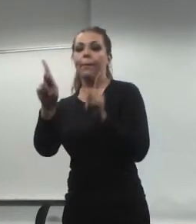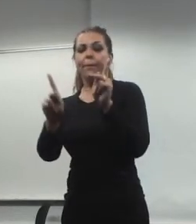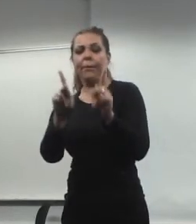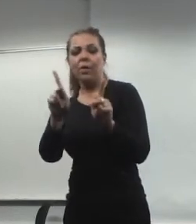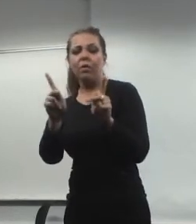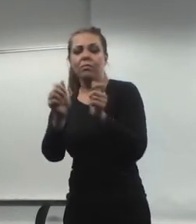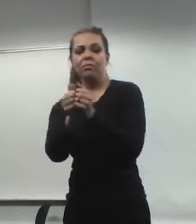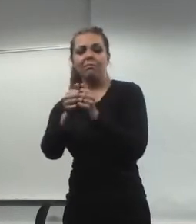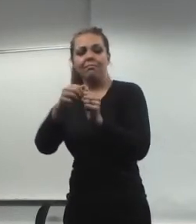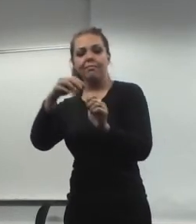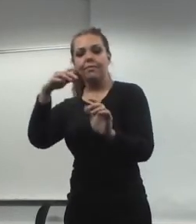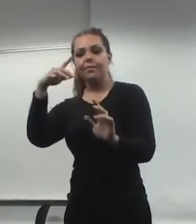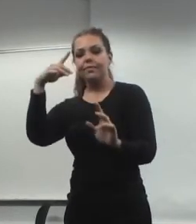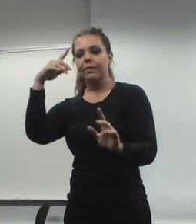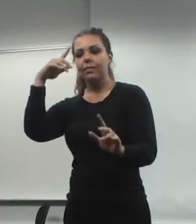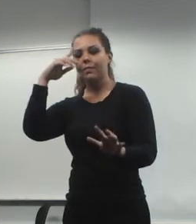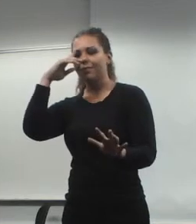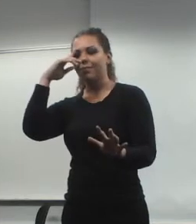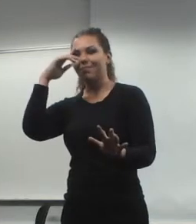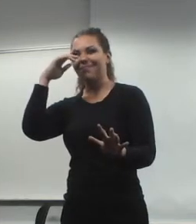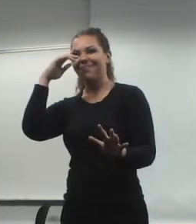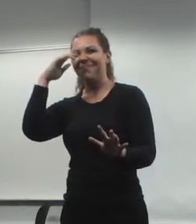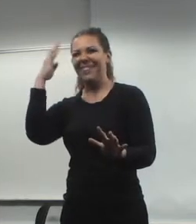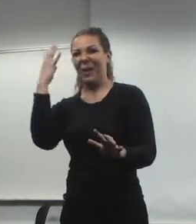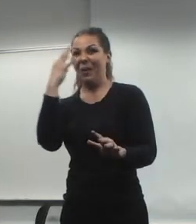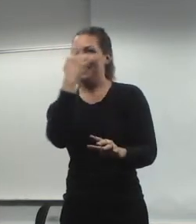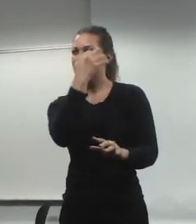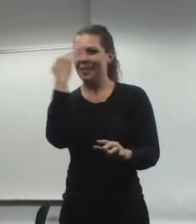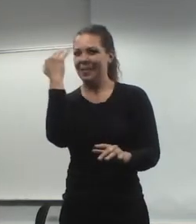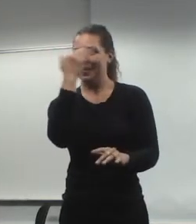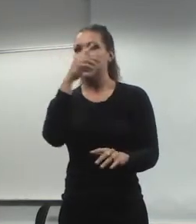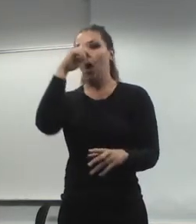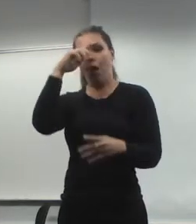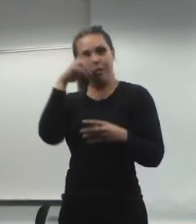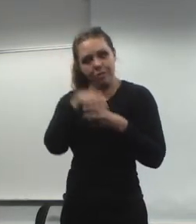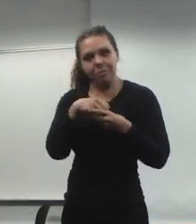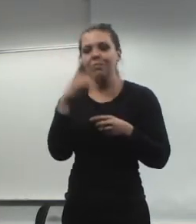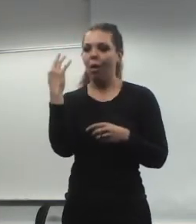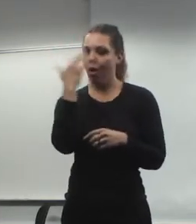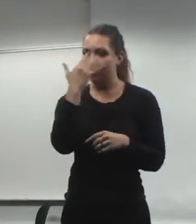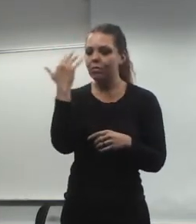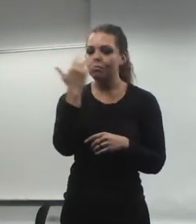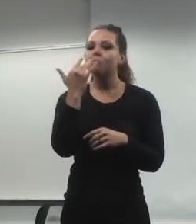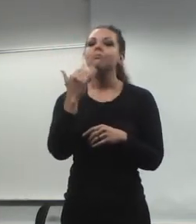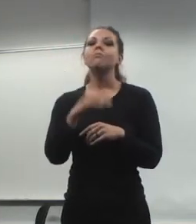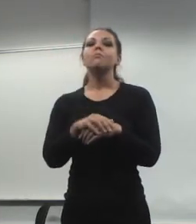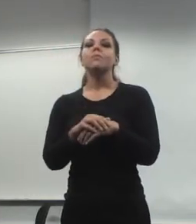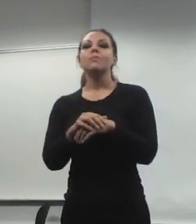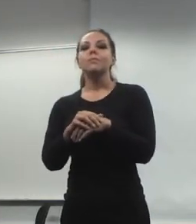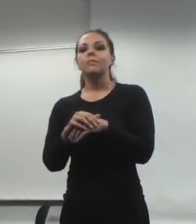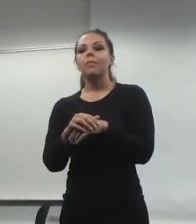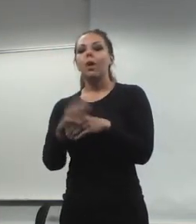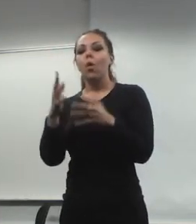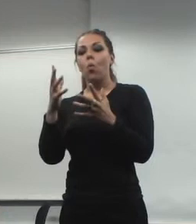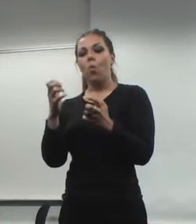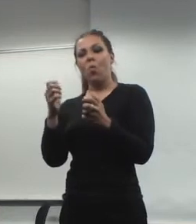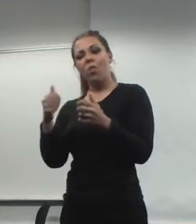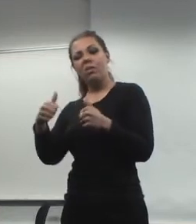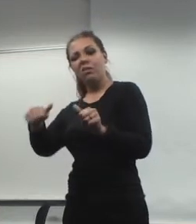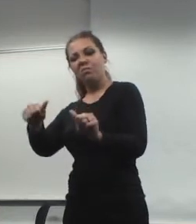autism. This study is growing because parents are trying to sign up to get their children to try it. And it did